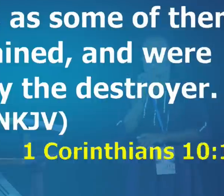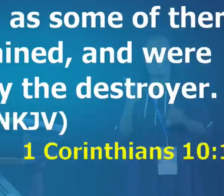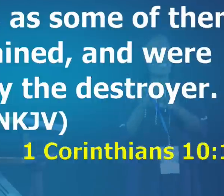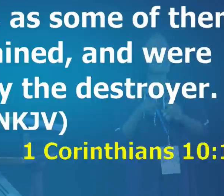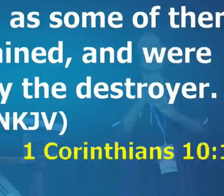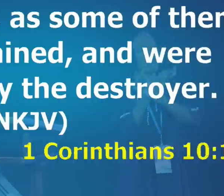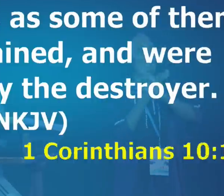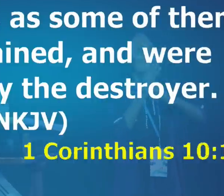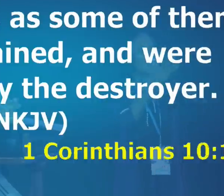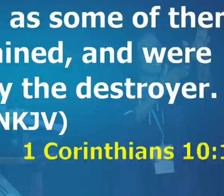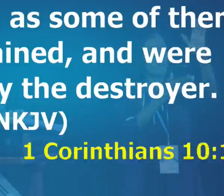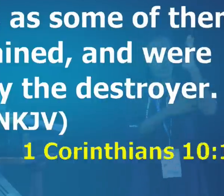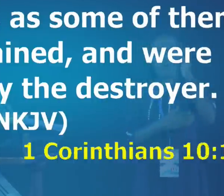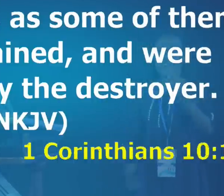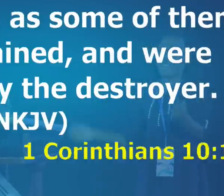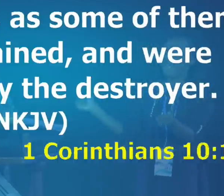destroyer.